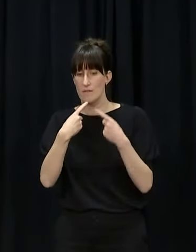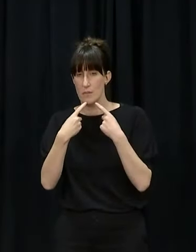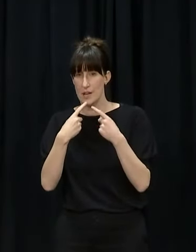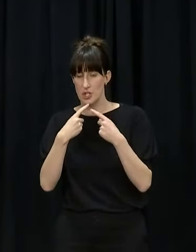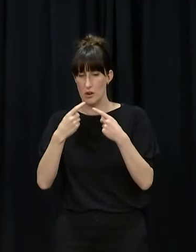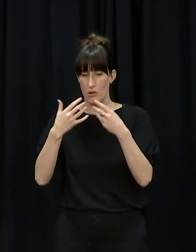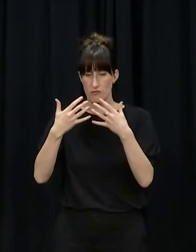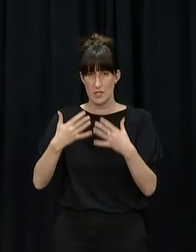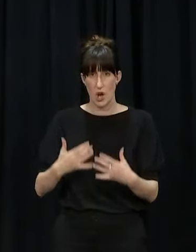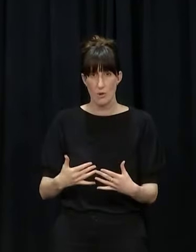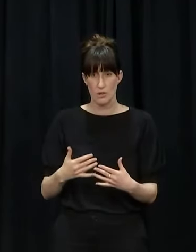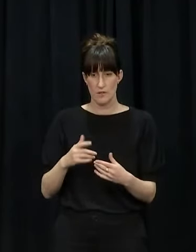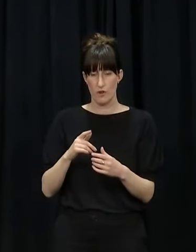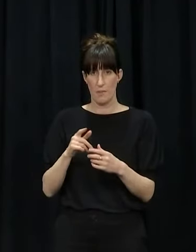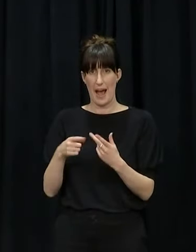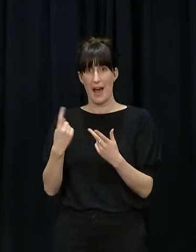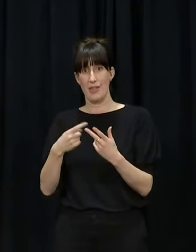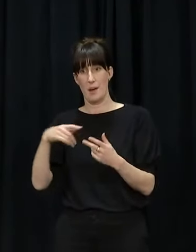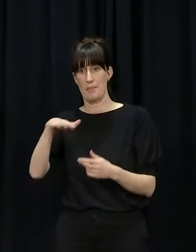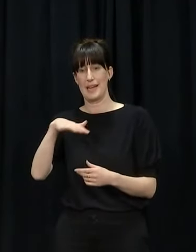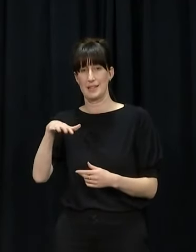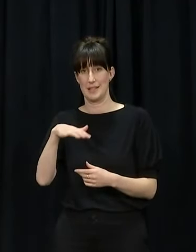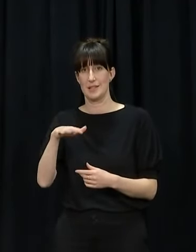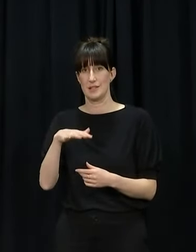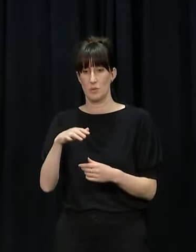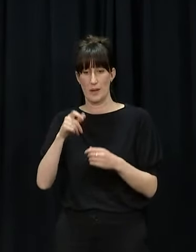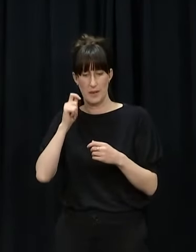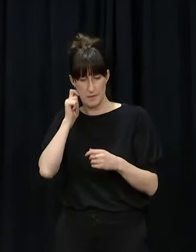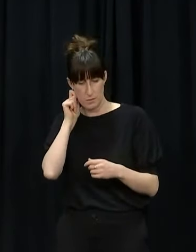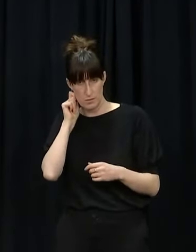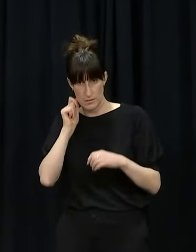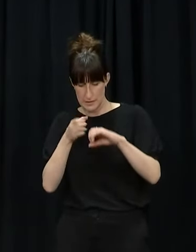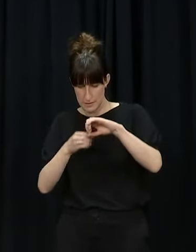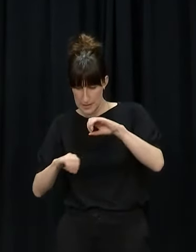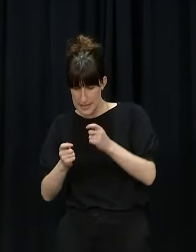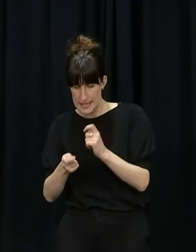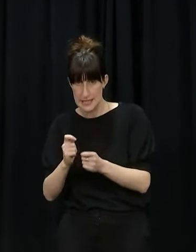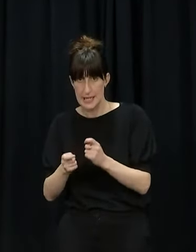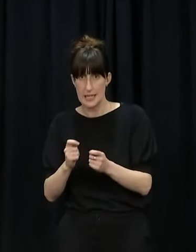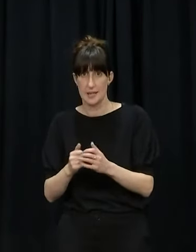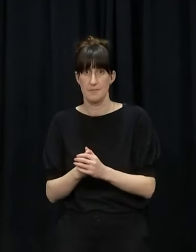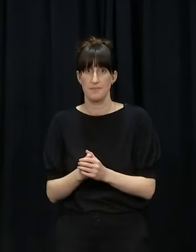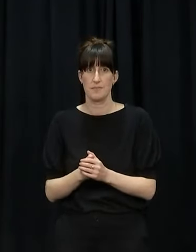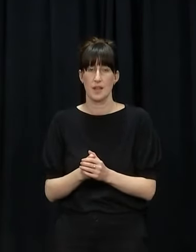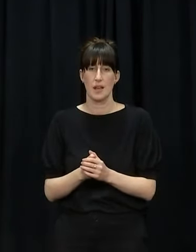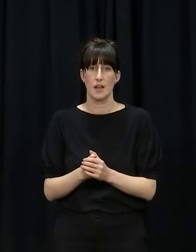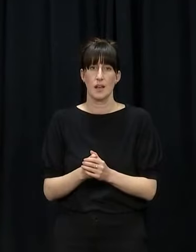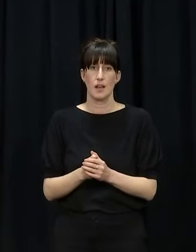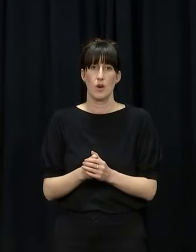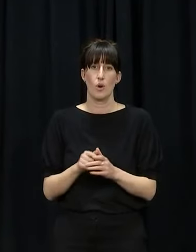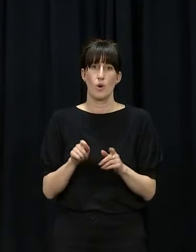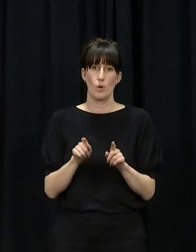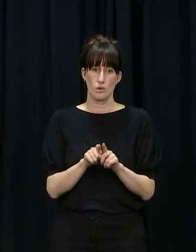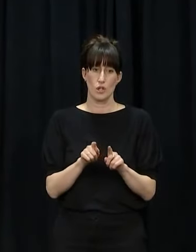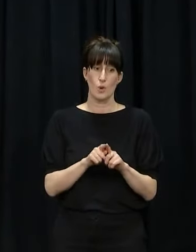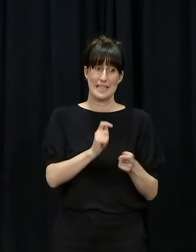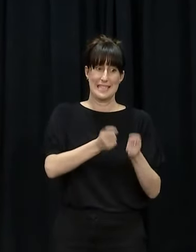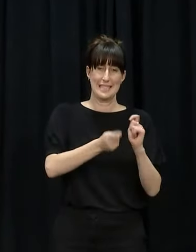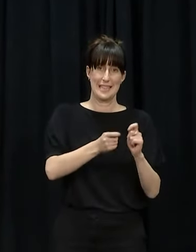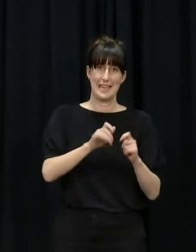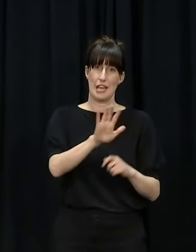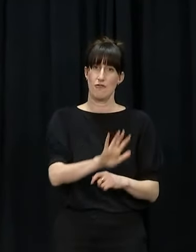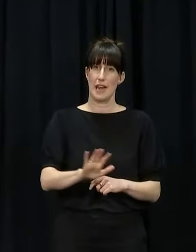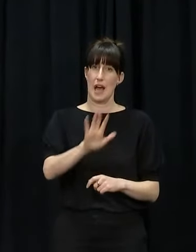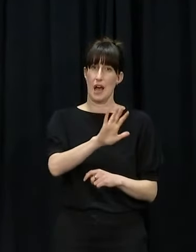region, and additional results expected tomorrow, including results of samples taken in several locations in Coromandel and